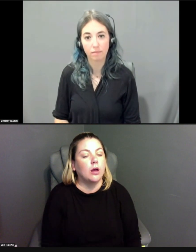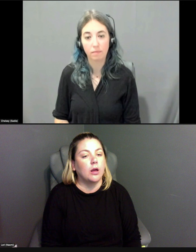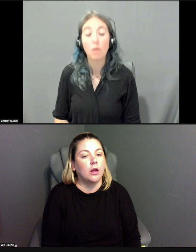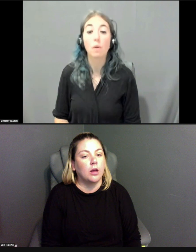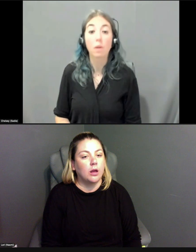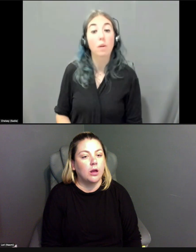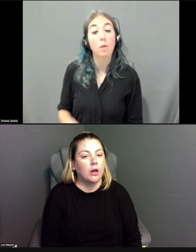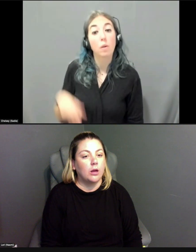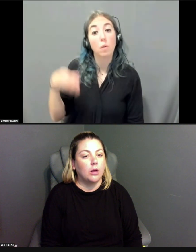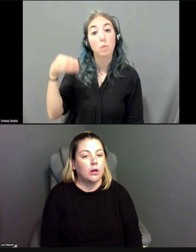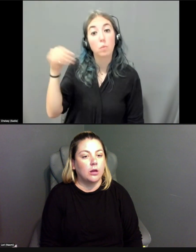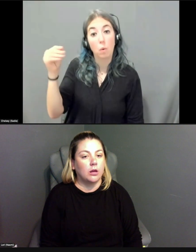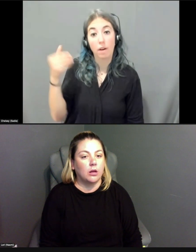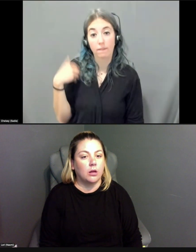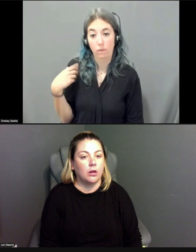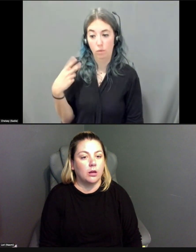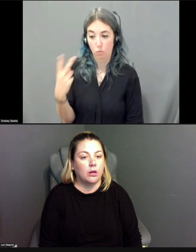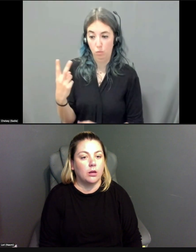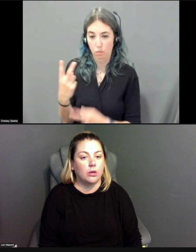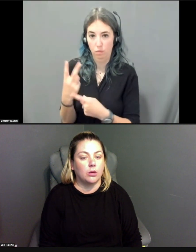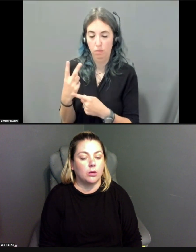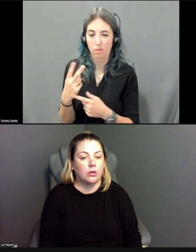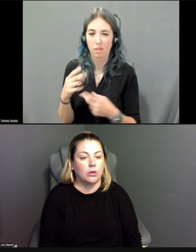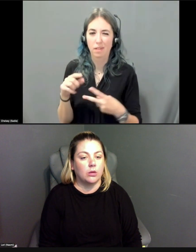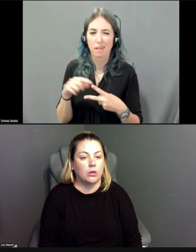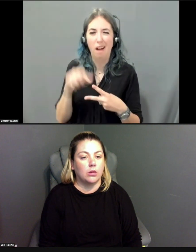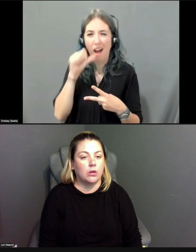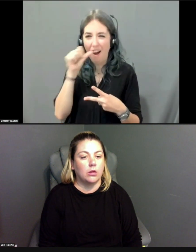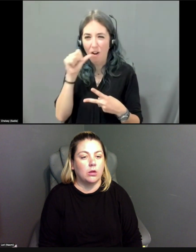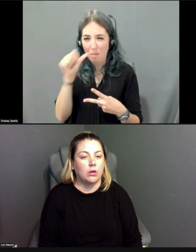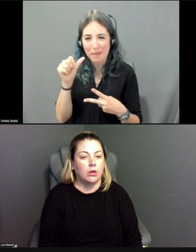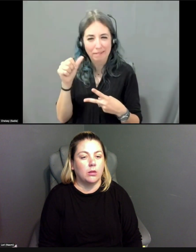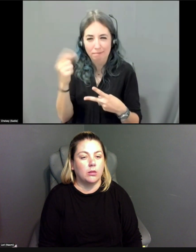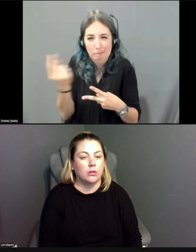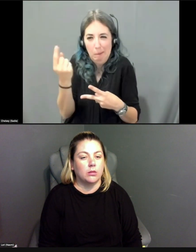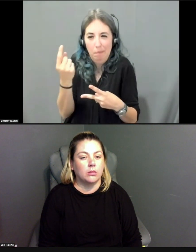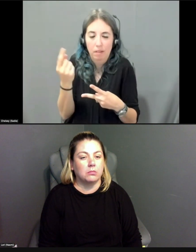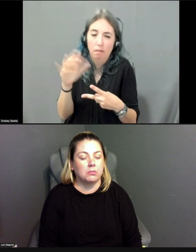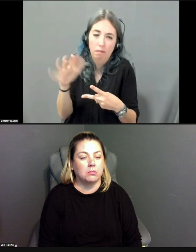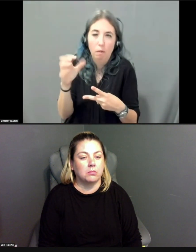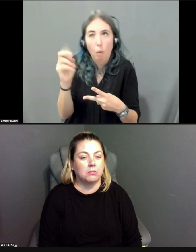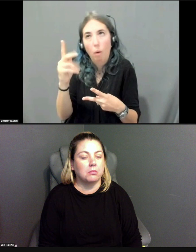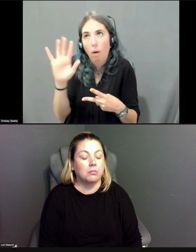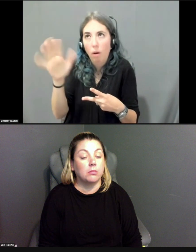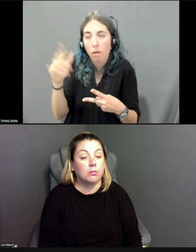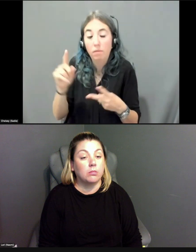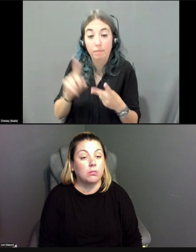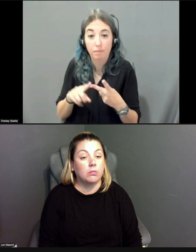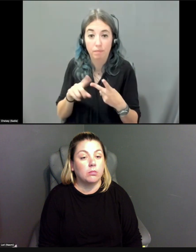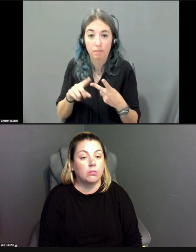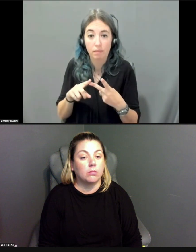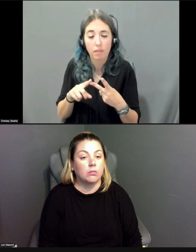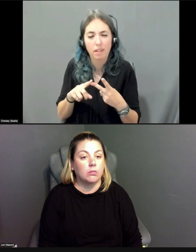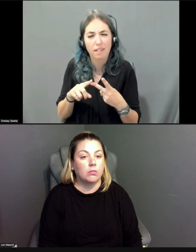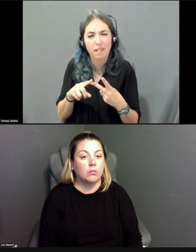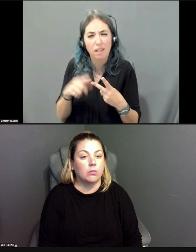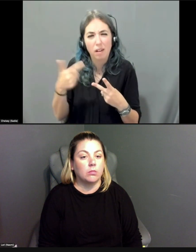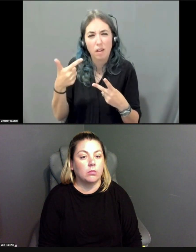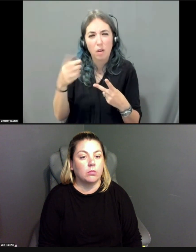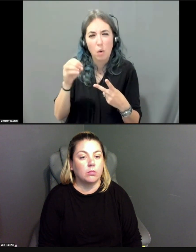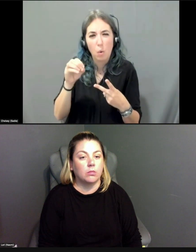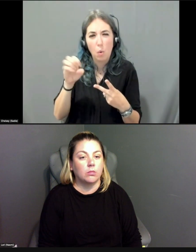they had almond brittle crunch or something like that, which was okay. But they had the gooey